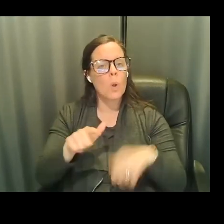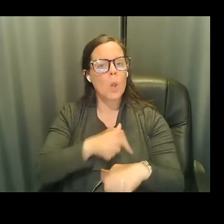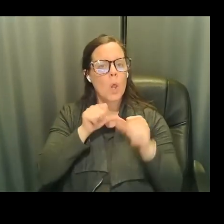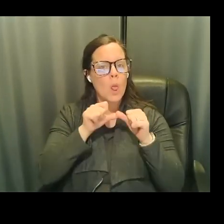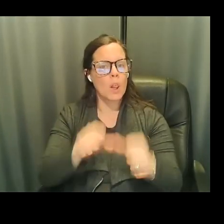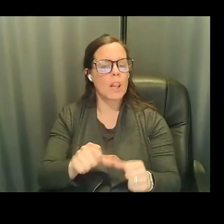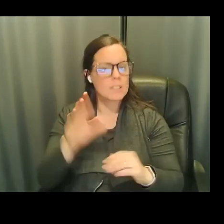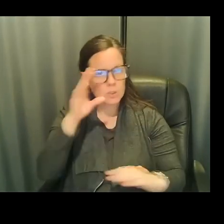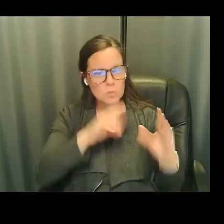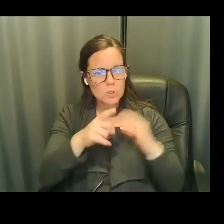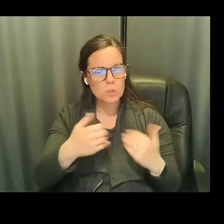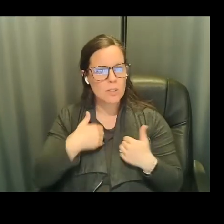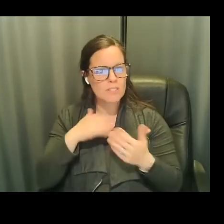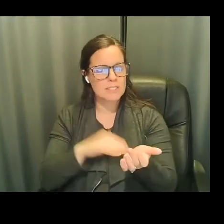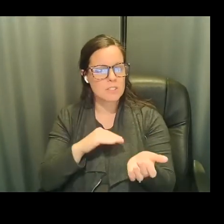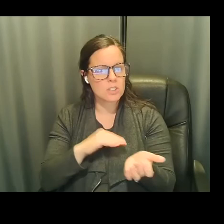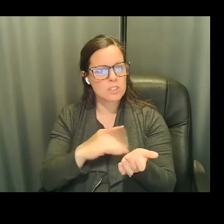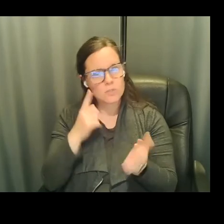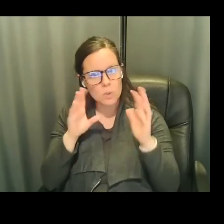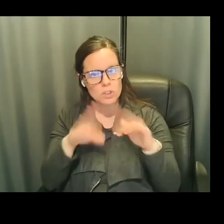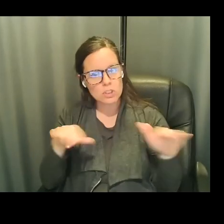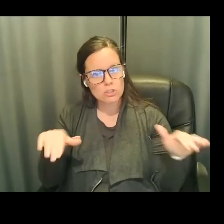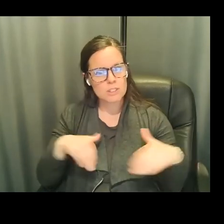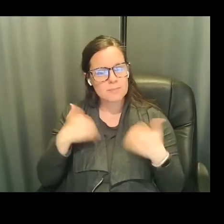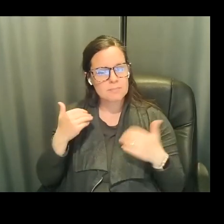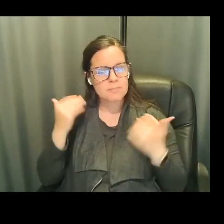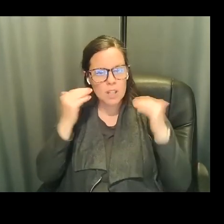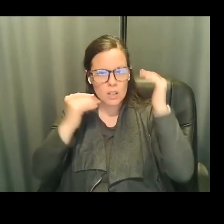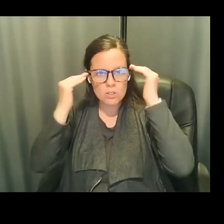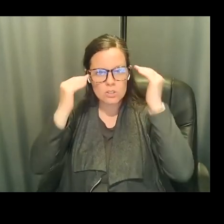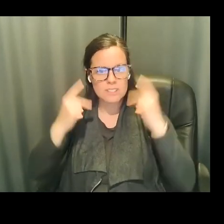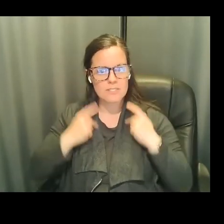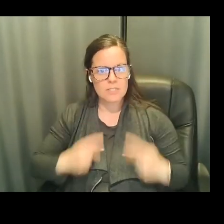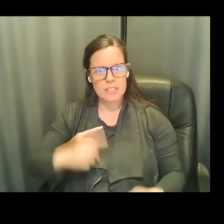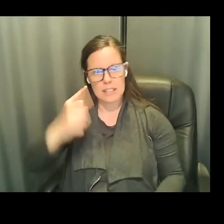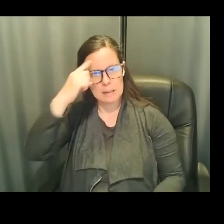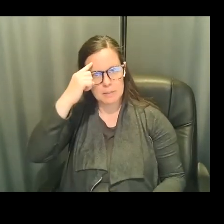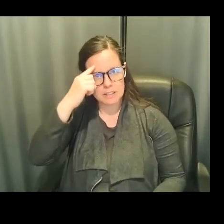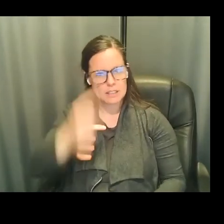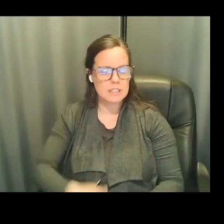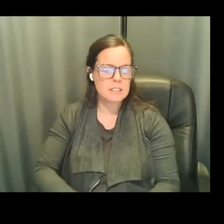you have as a physician for children and young adults, both physically and mentally?